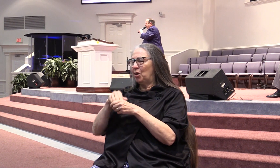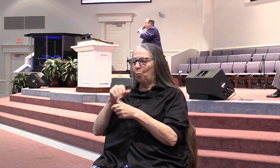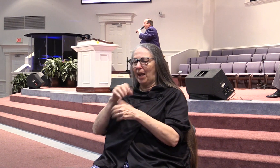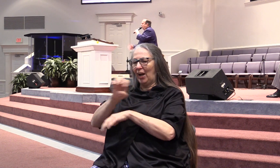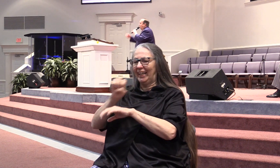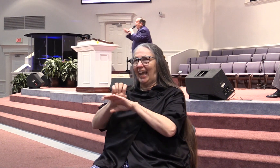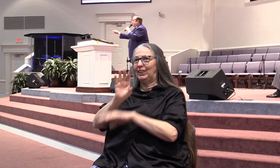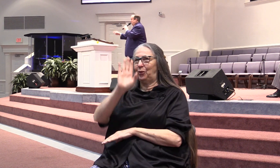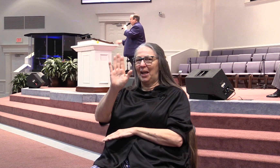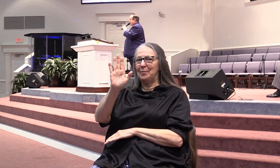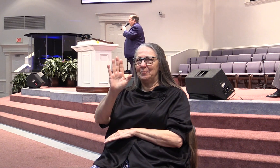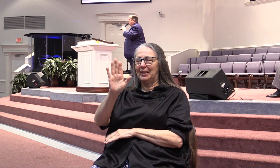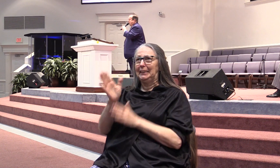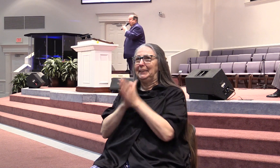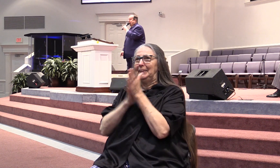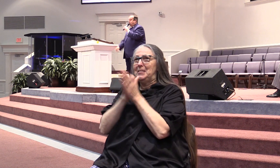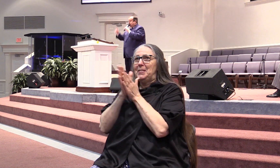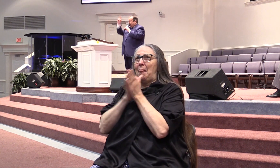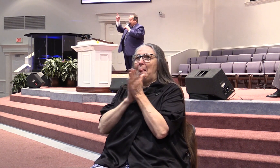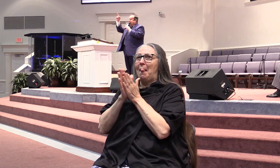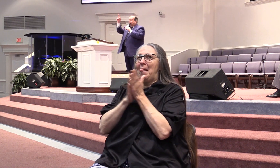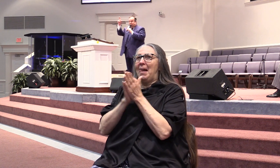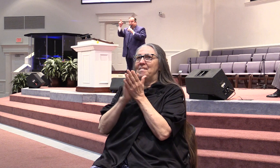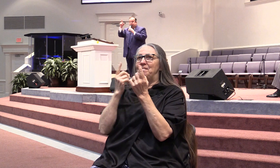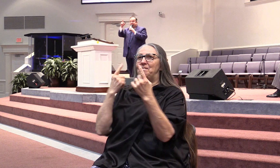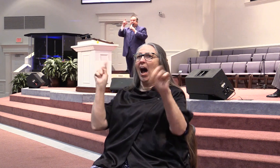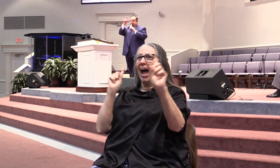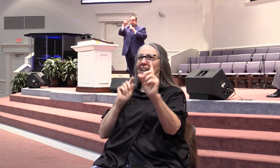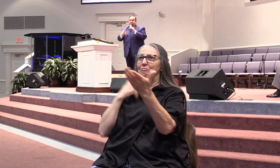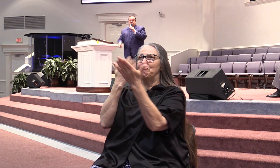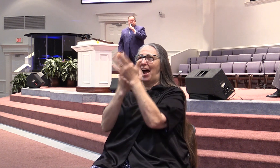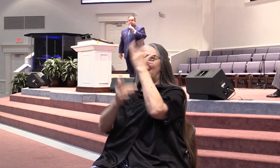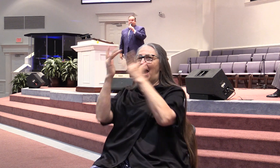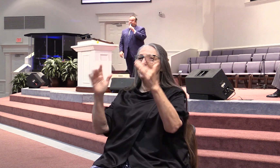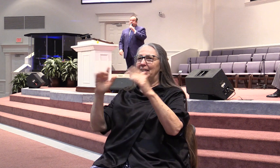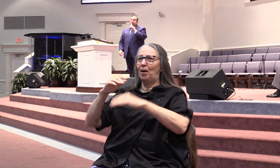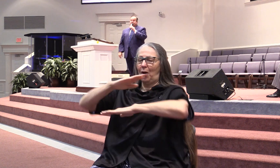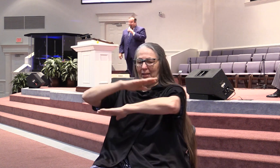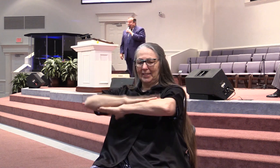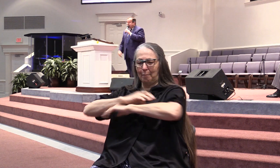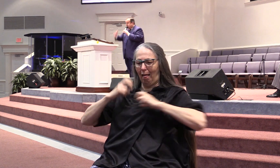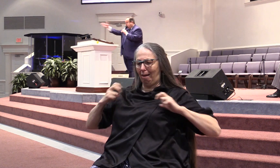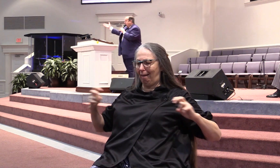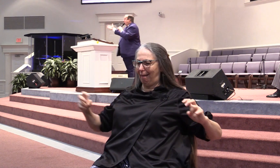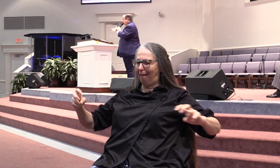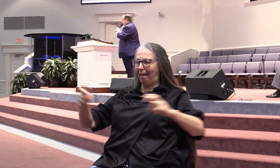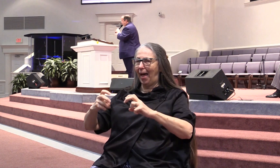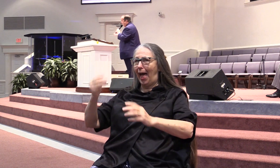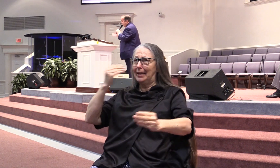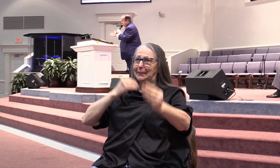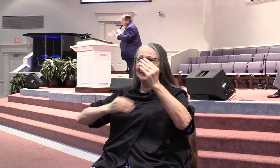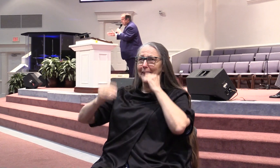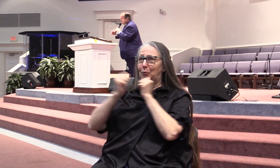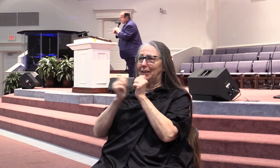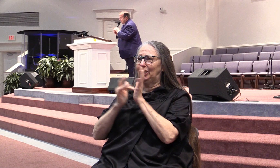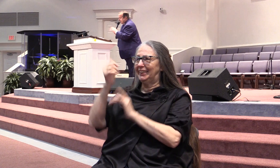Him, and we are anxiously awaiting the day when we sit down with Him at the marriage supper of the Lamb. This church is a